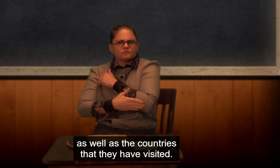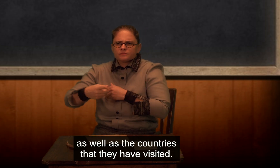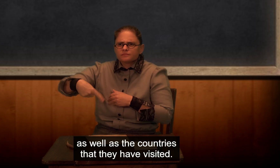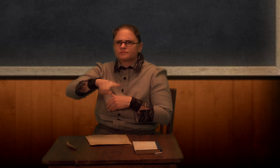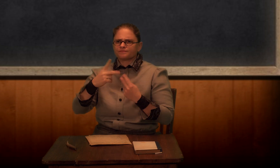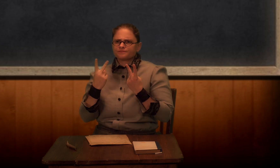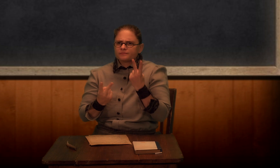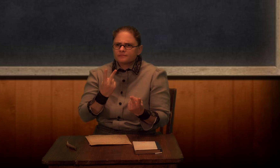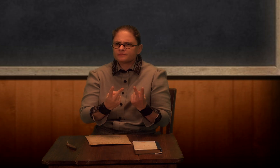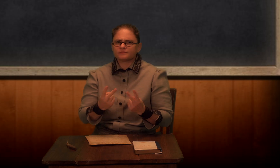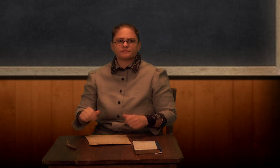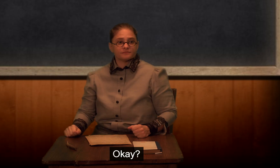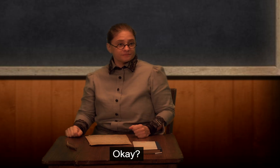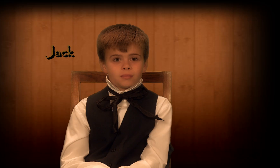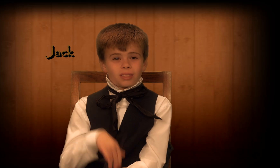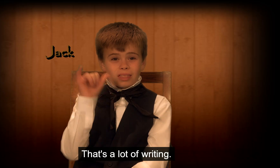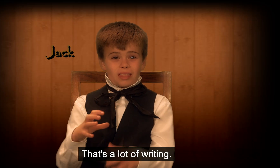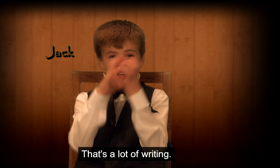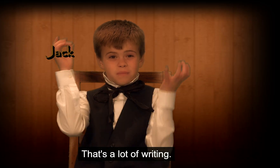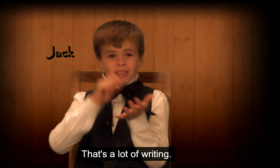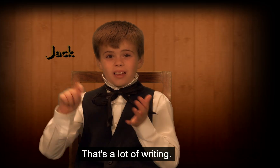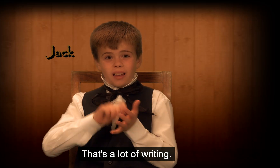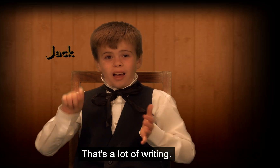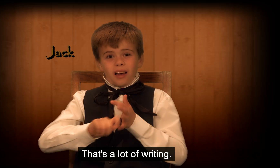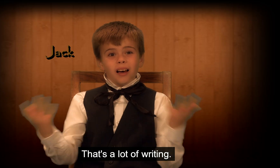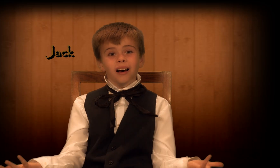visited. Okay? That's a lot of writing.